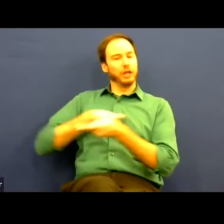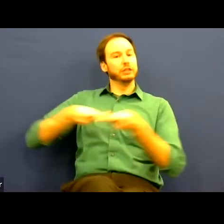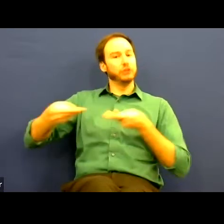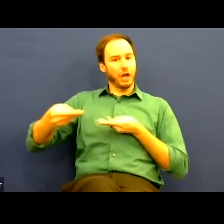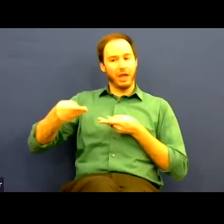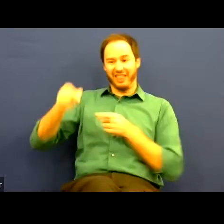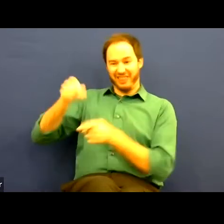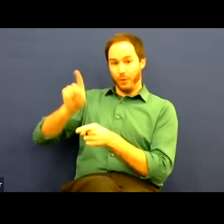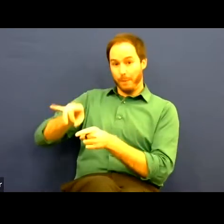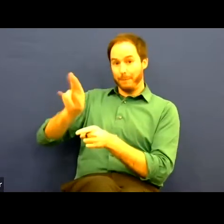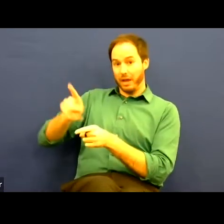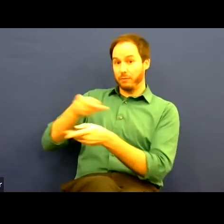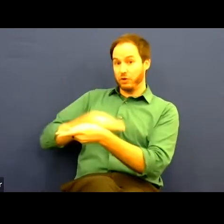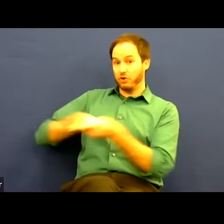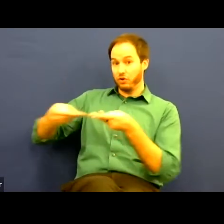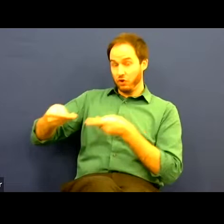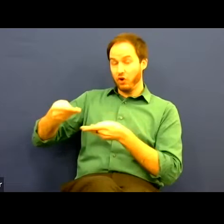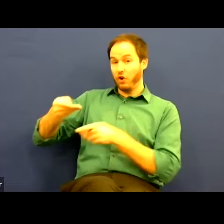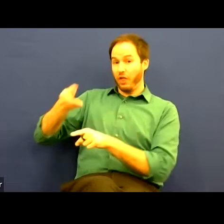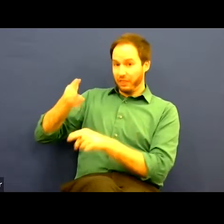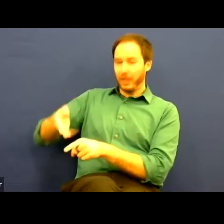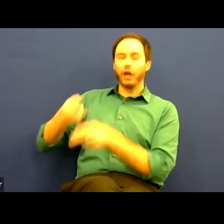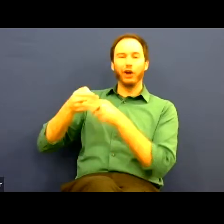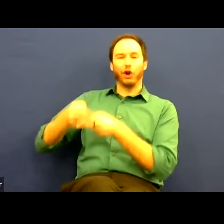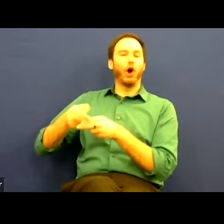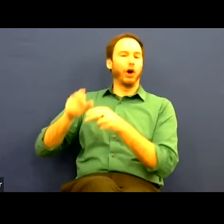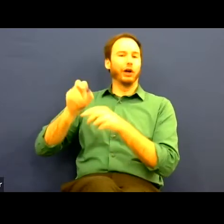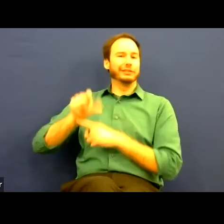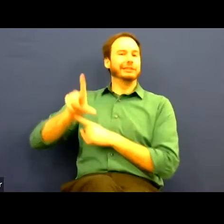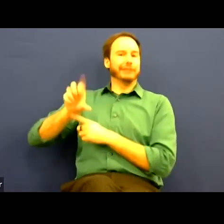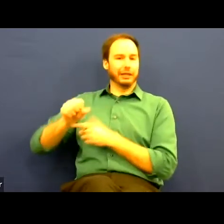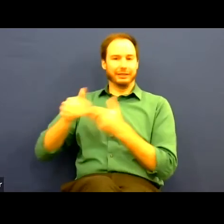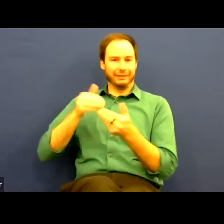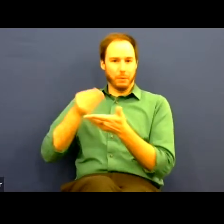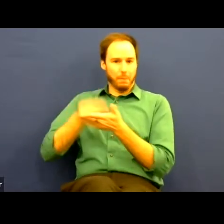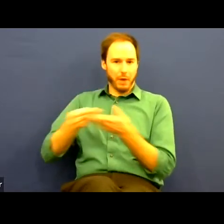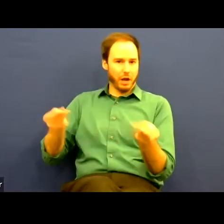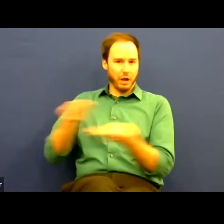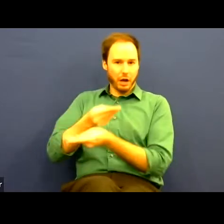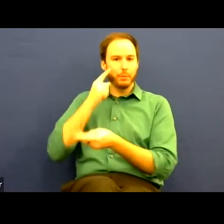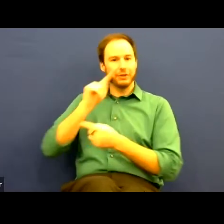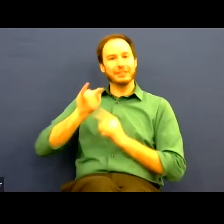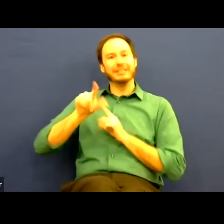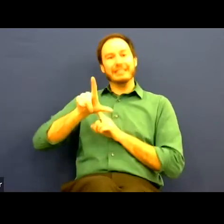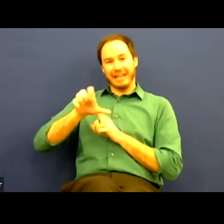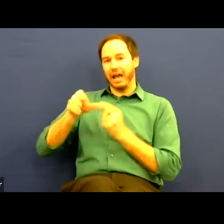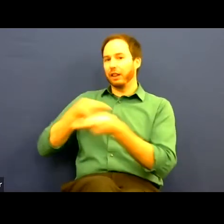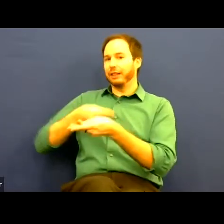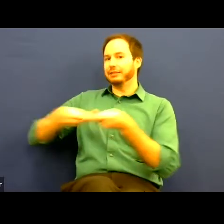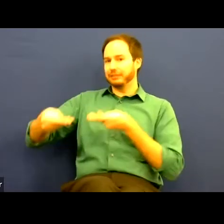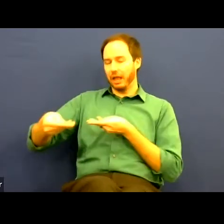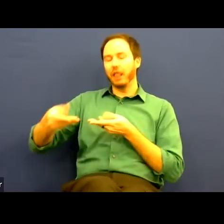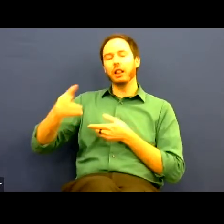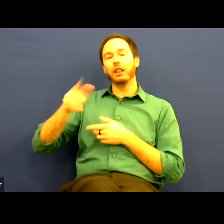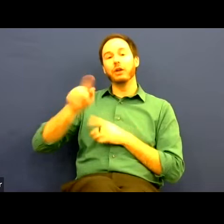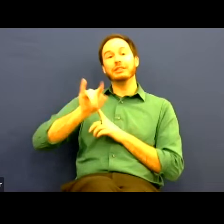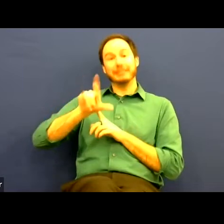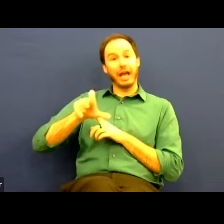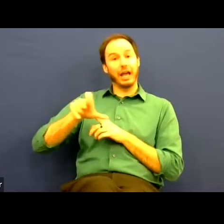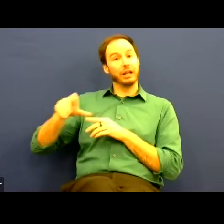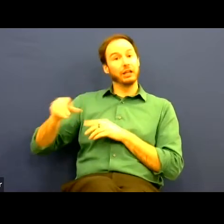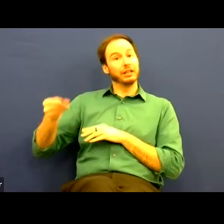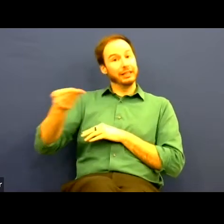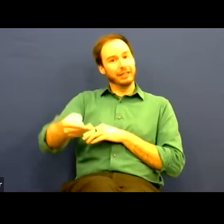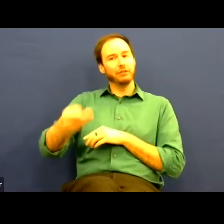up. right. If it occurs on the location, it's considered sales activities. Since it's therefore considered a sales activity, but it's